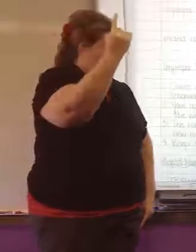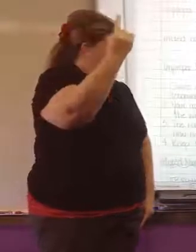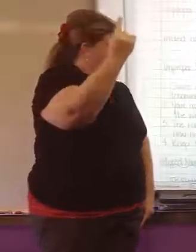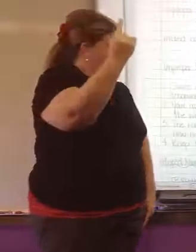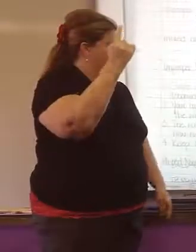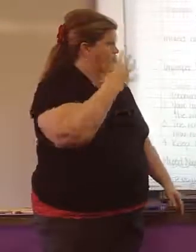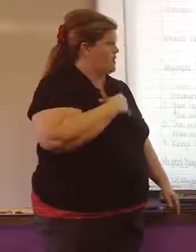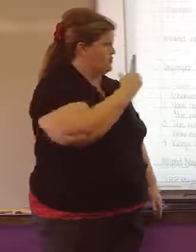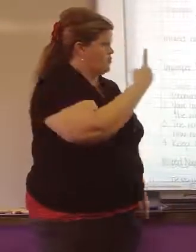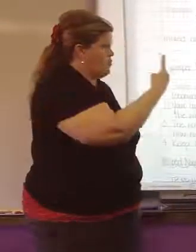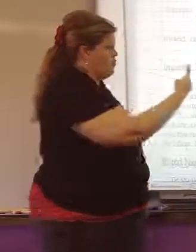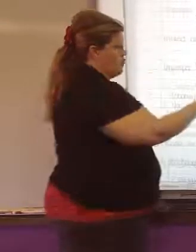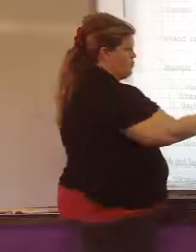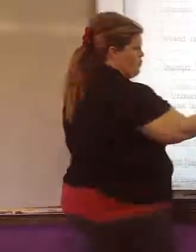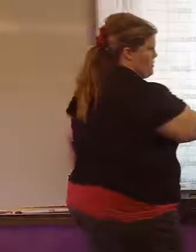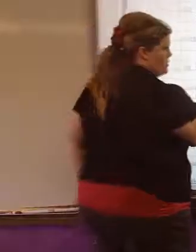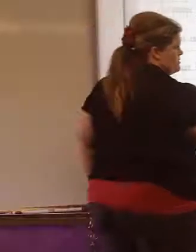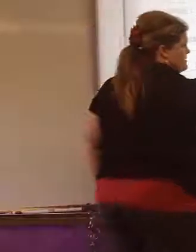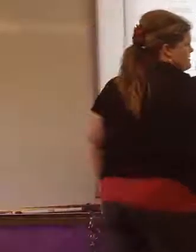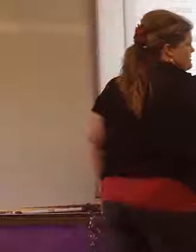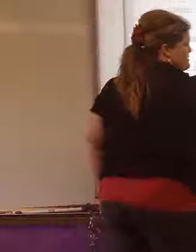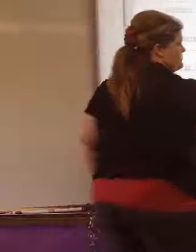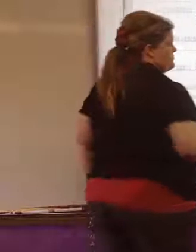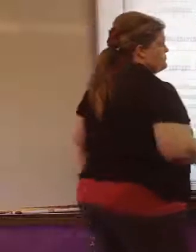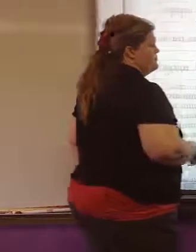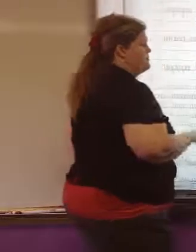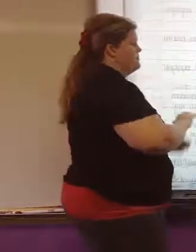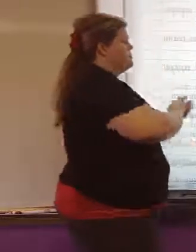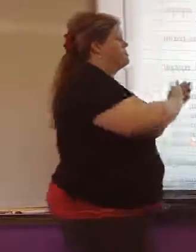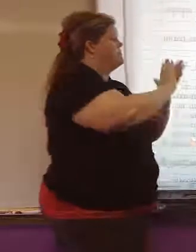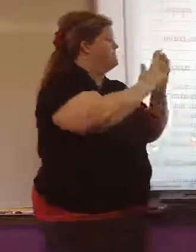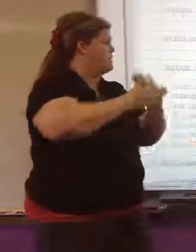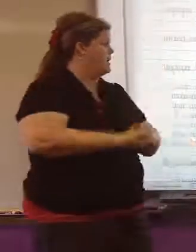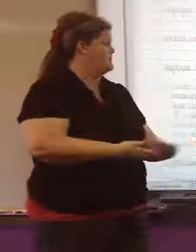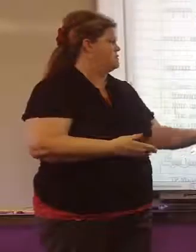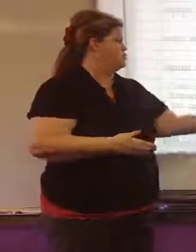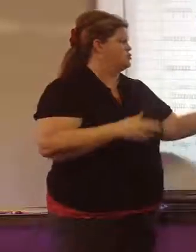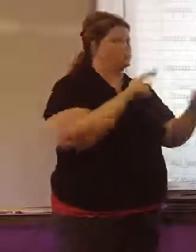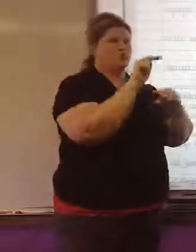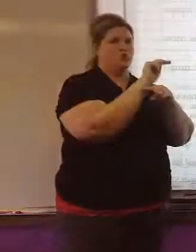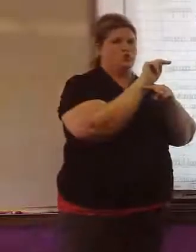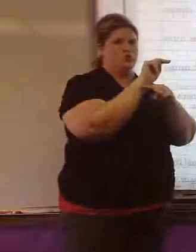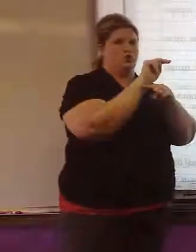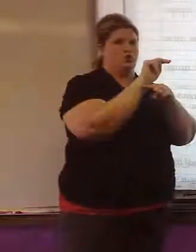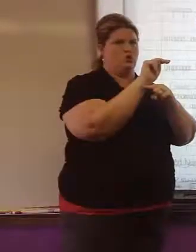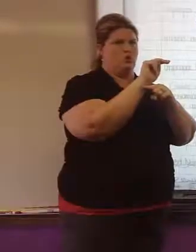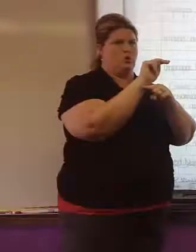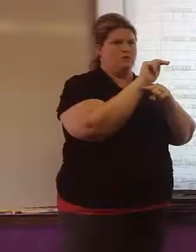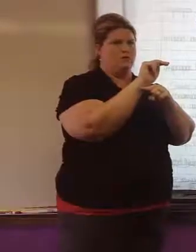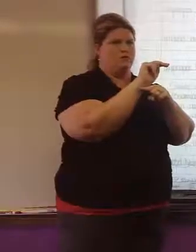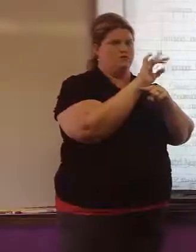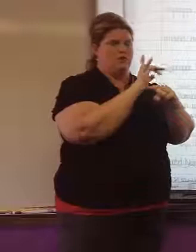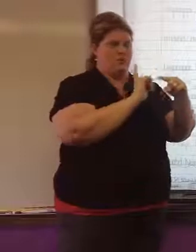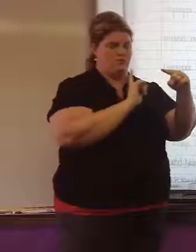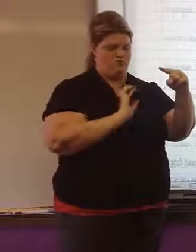have remainder 1. This number, your remainder, becomes your new